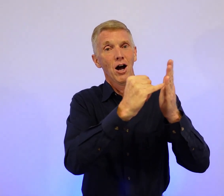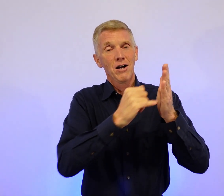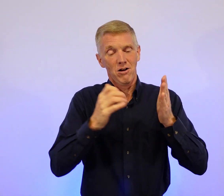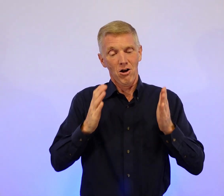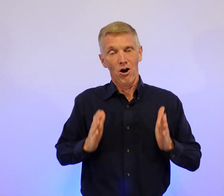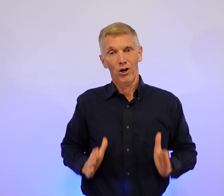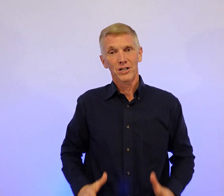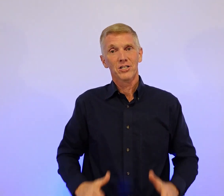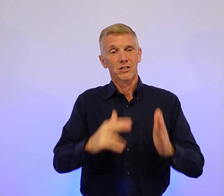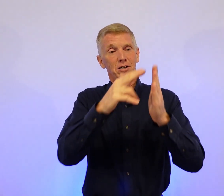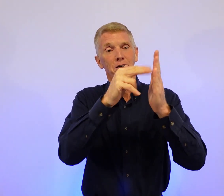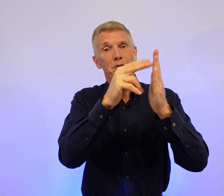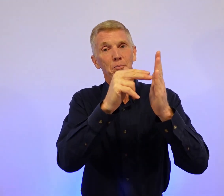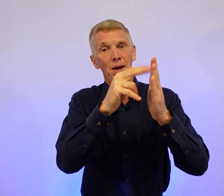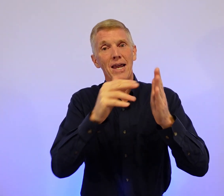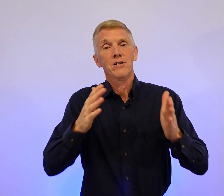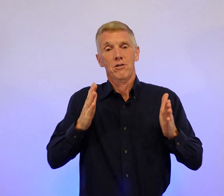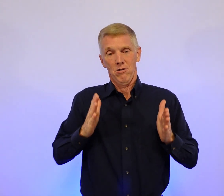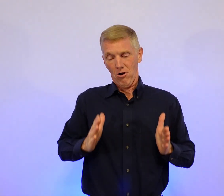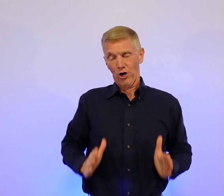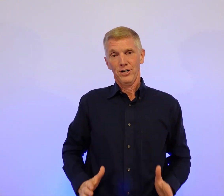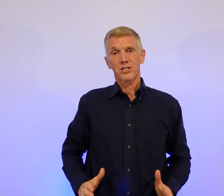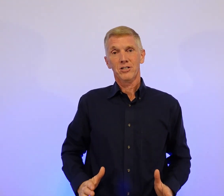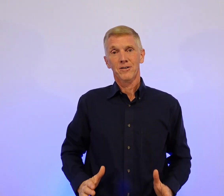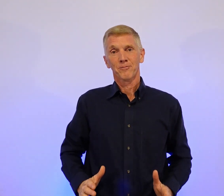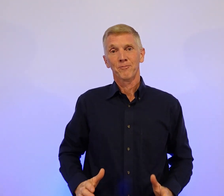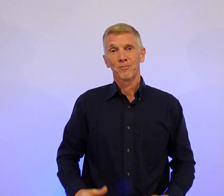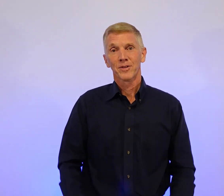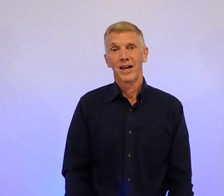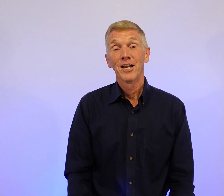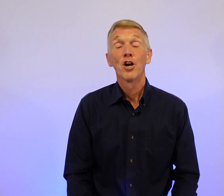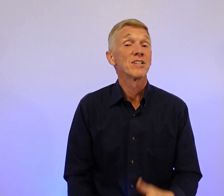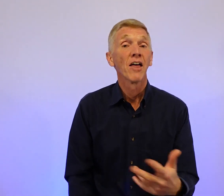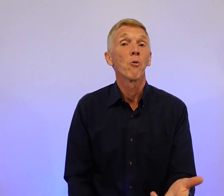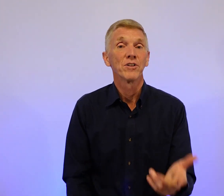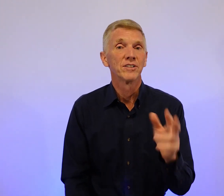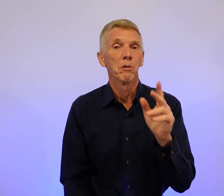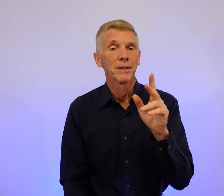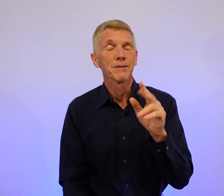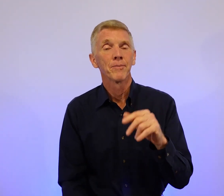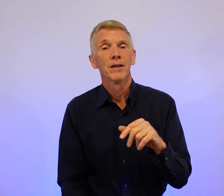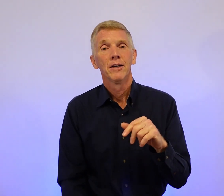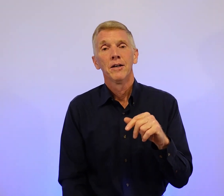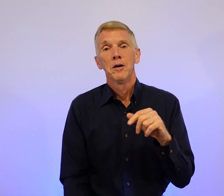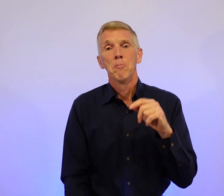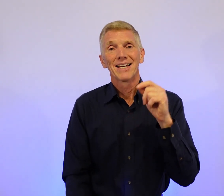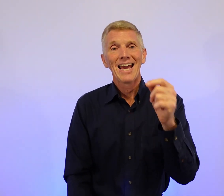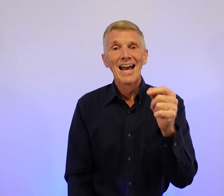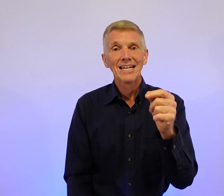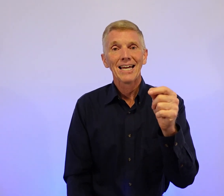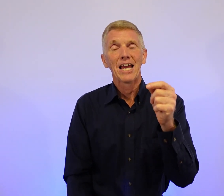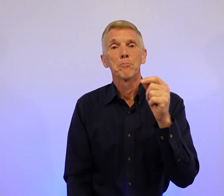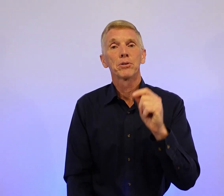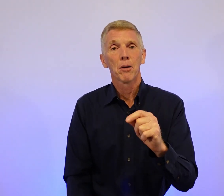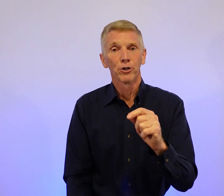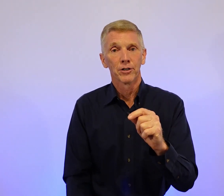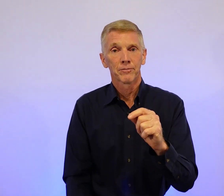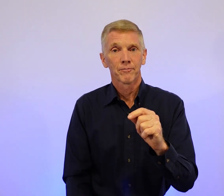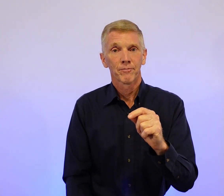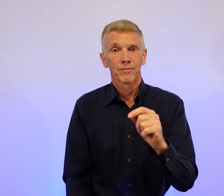draw, artist, paint, artist. Okay, here's another one with a double meaning. Mechanic and plumber.